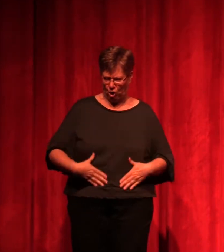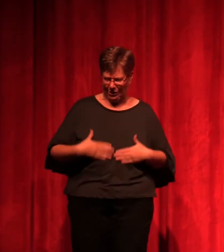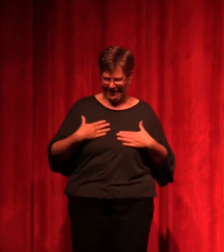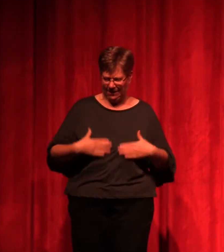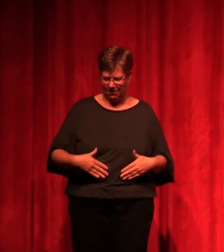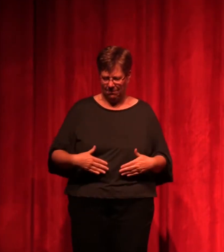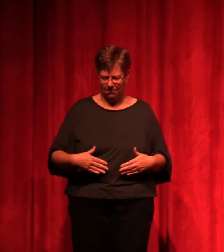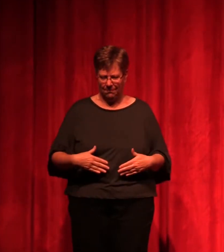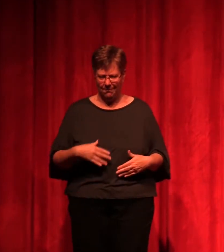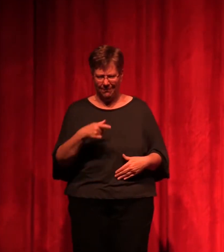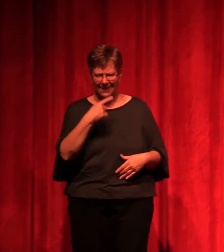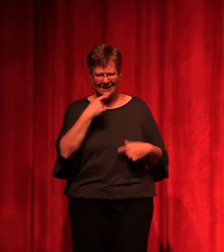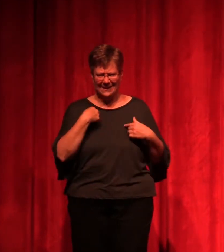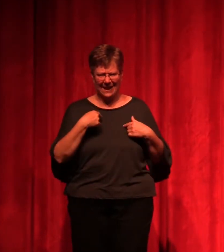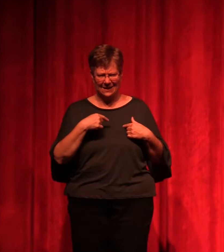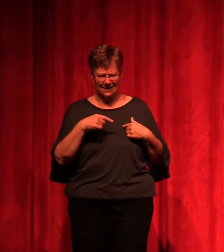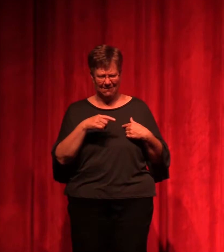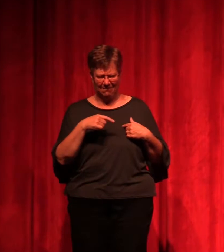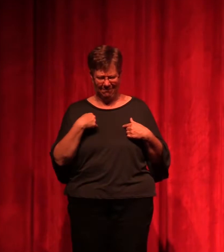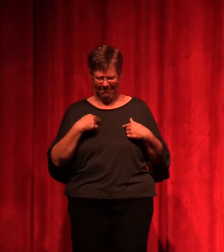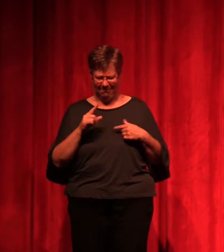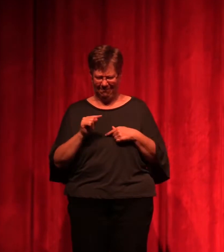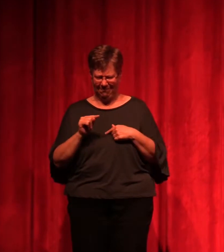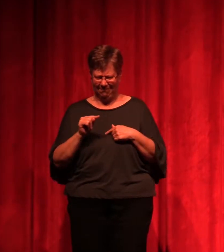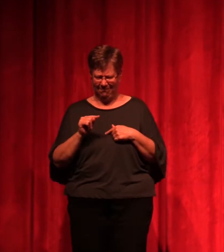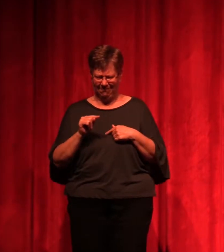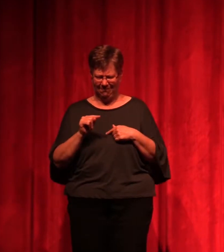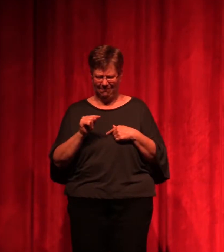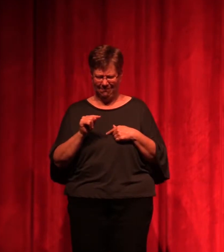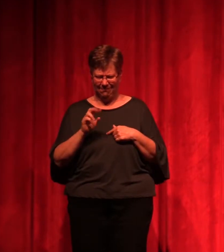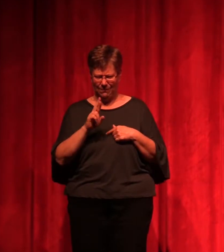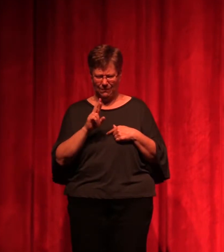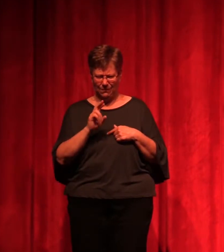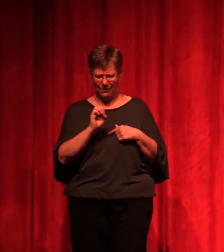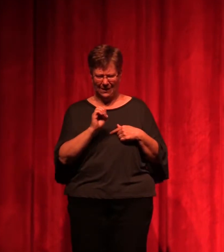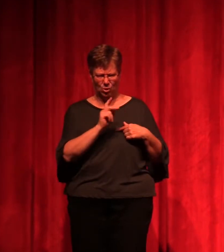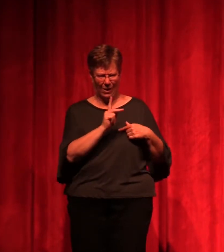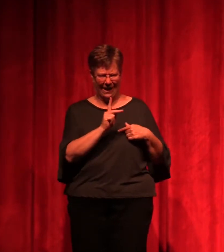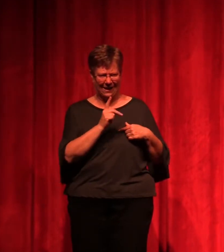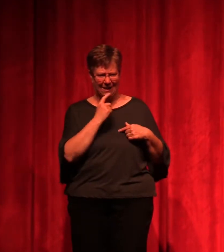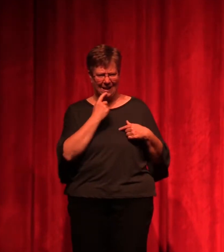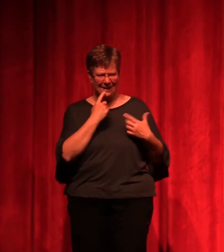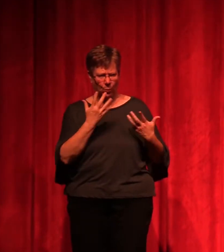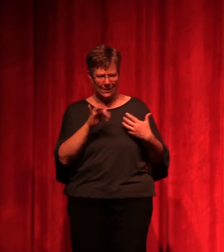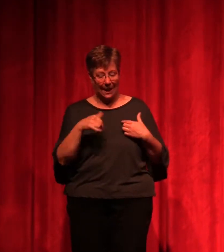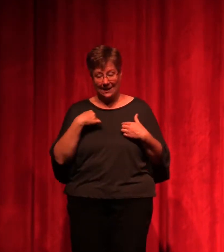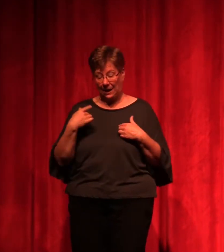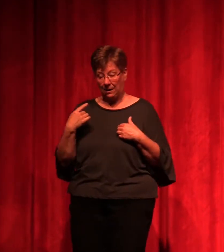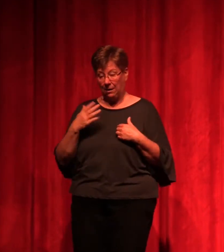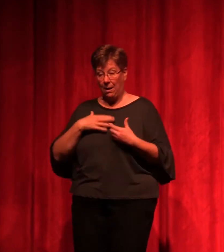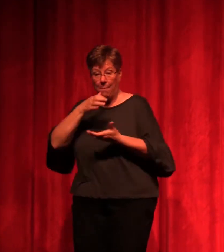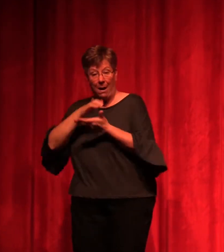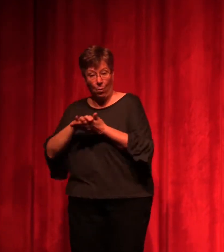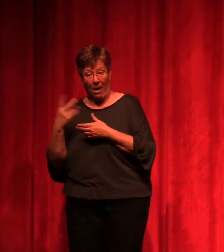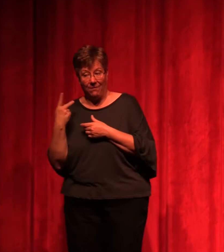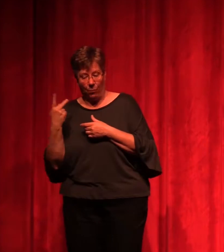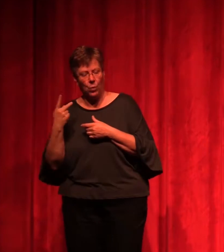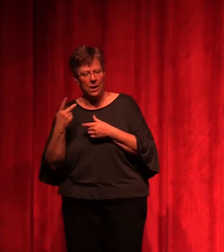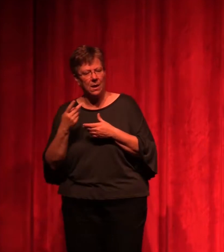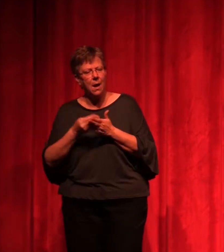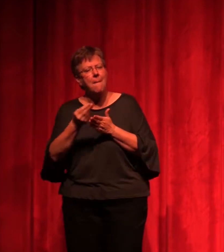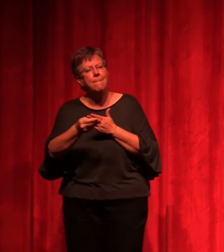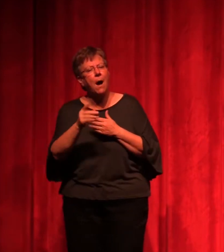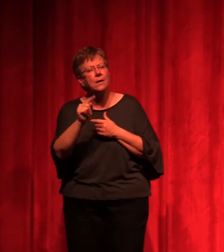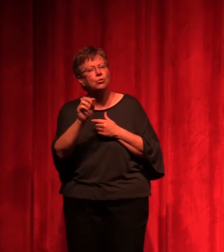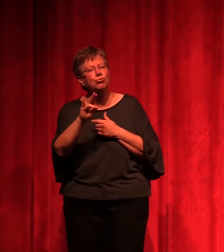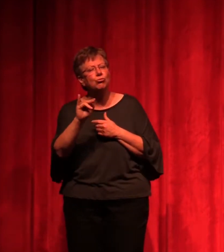said, "Yeah." He said, "It says Trek." He said, "What? I never heard of Trek. What's Trek?" And I said, "Oh, my wife and I, we bought these Trek road bikes, and they gave